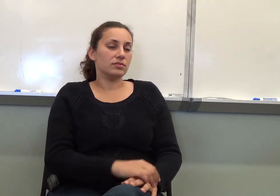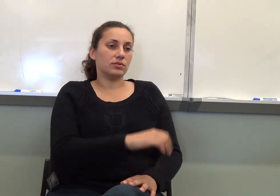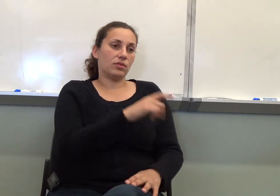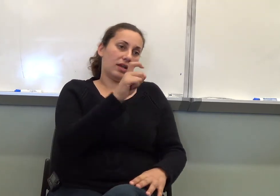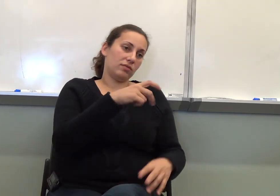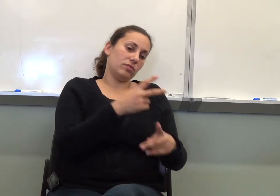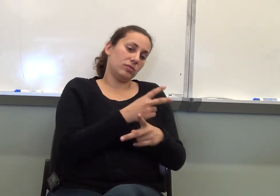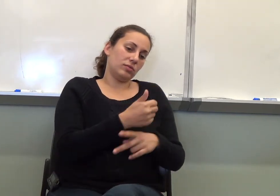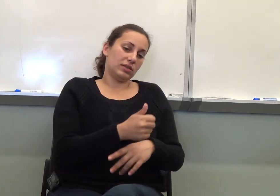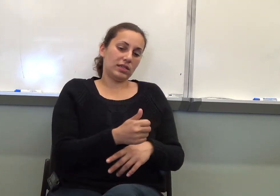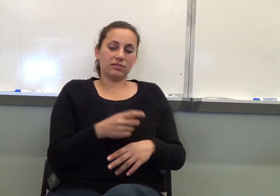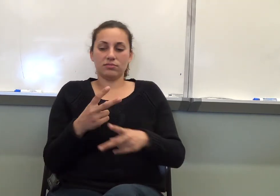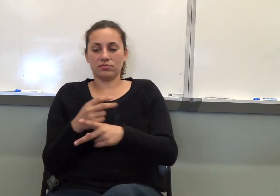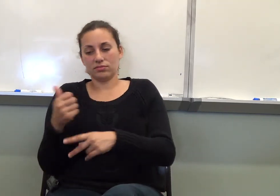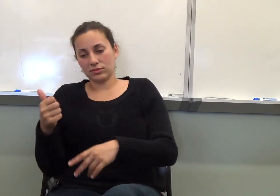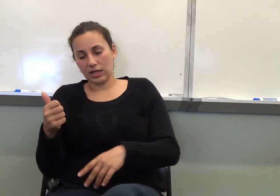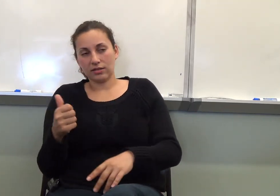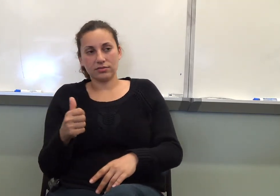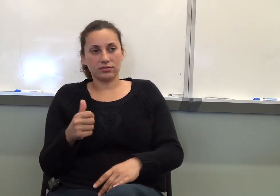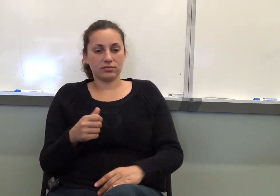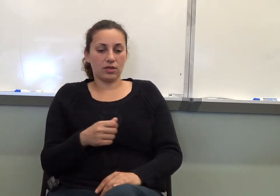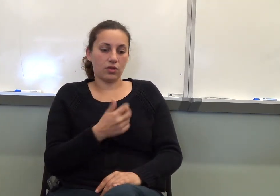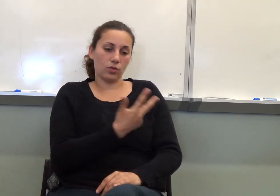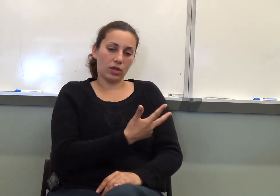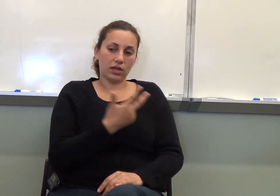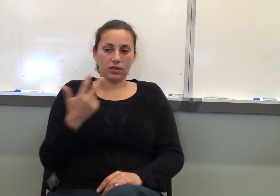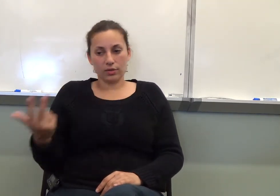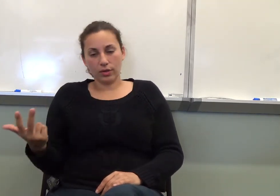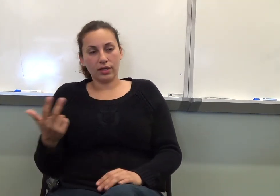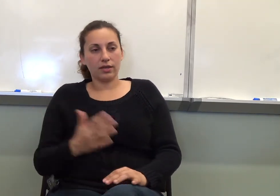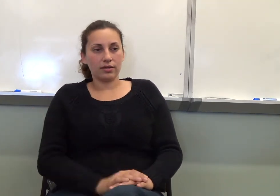of course there, and by 3 here, and 3 there.